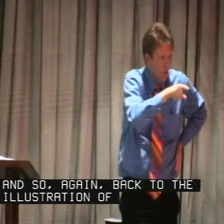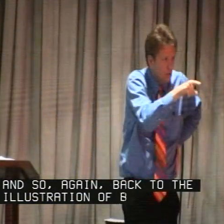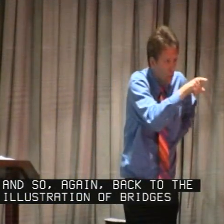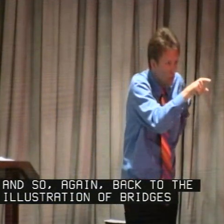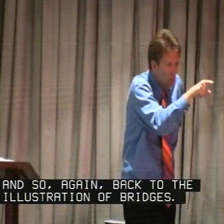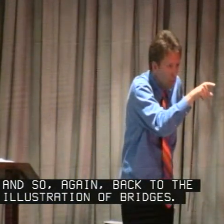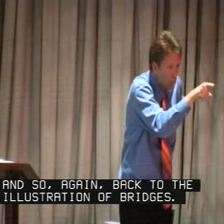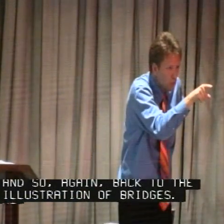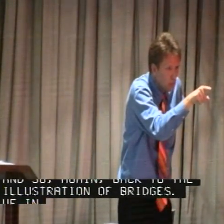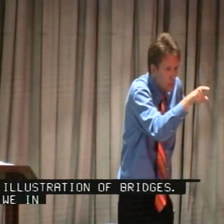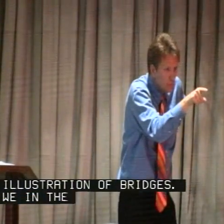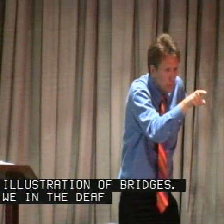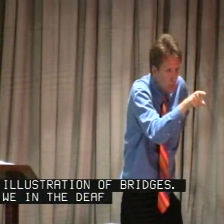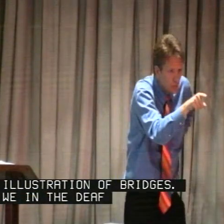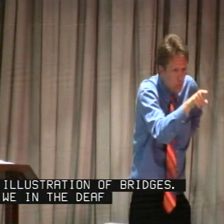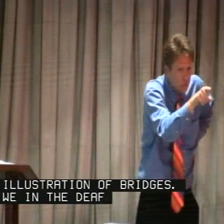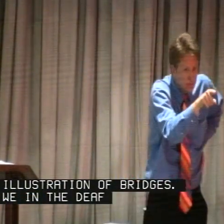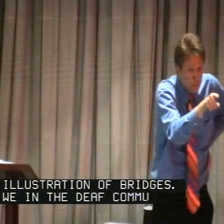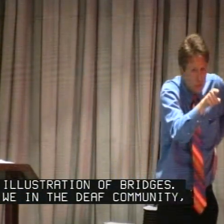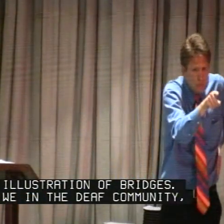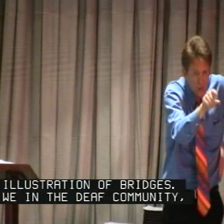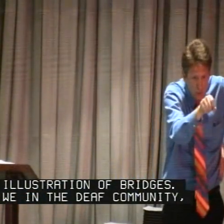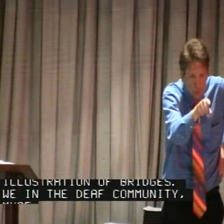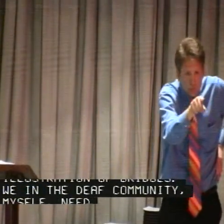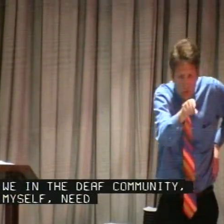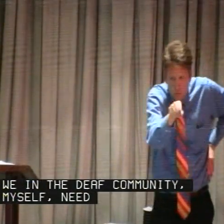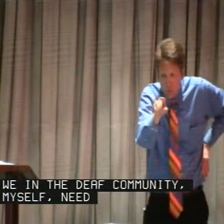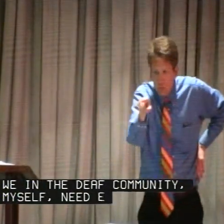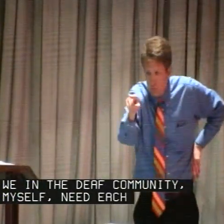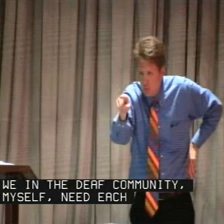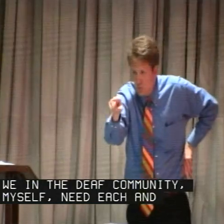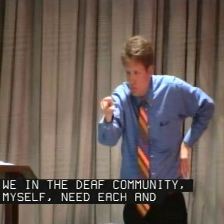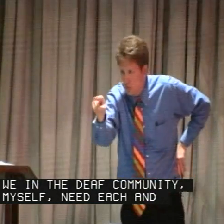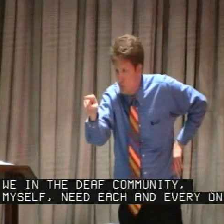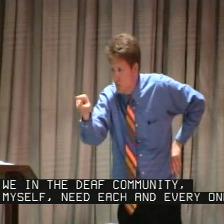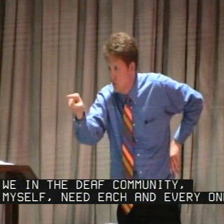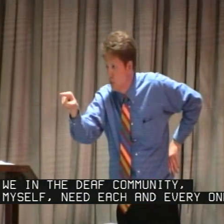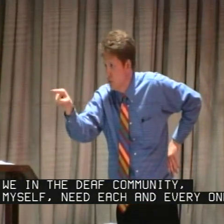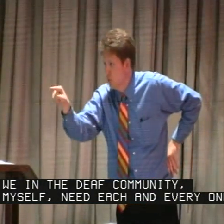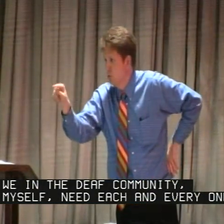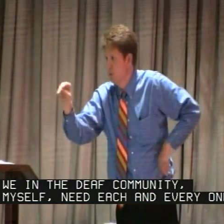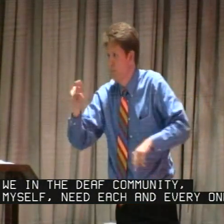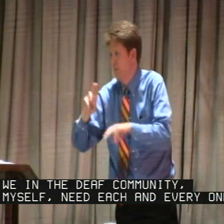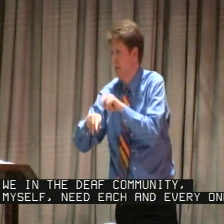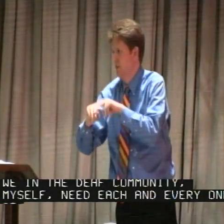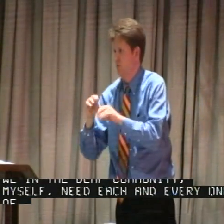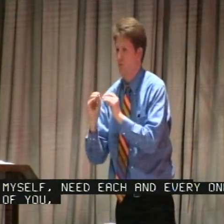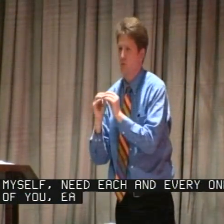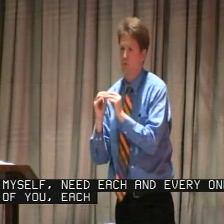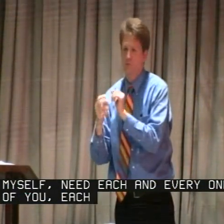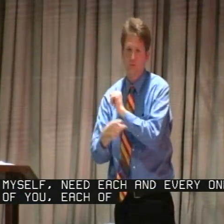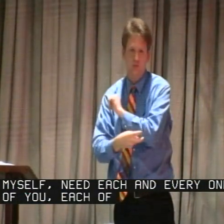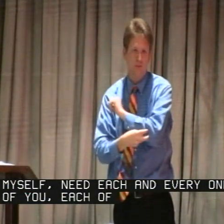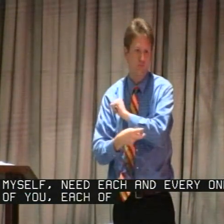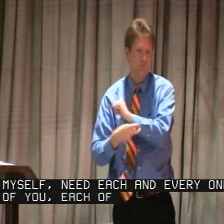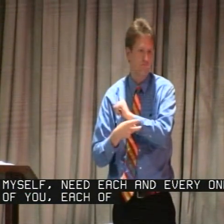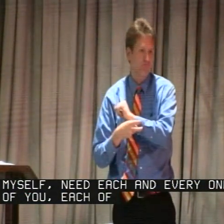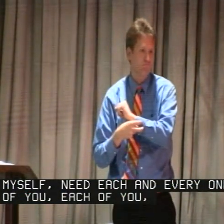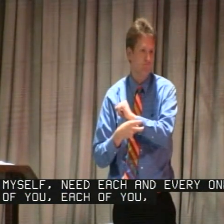myself, need each and every one of you, each of you, to help build